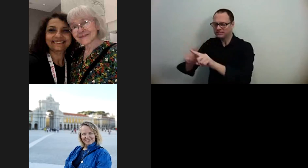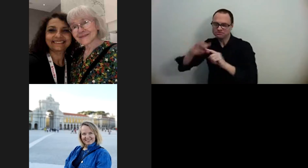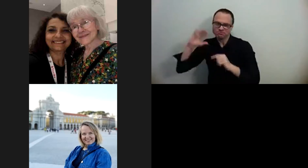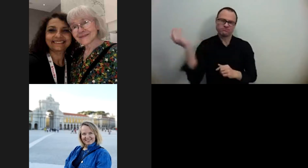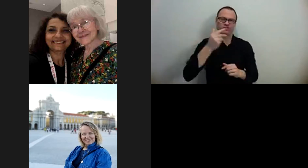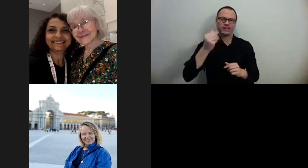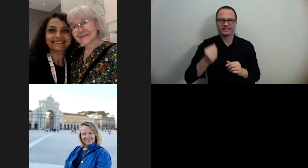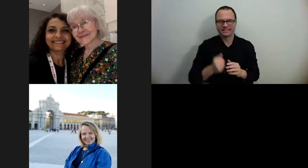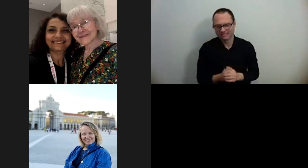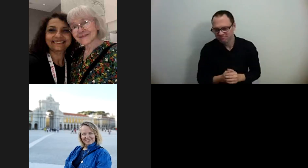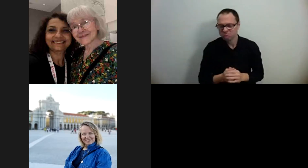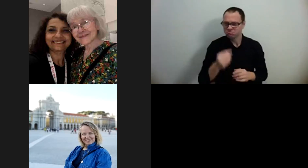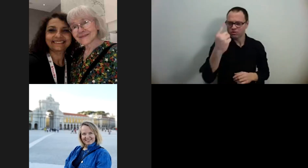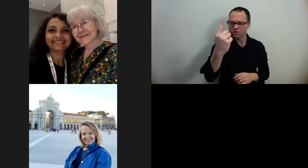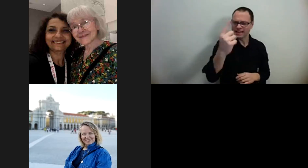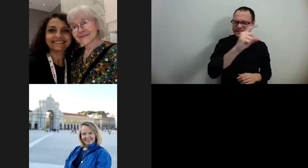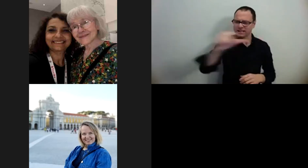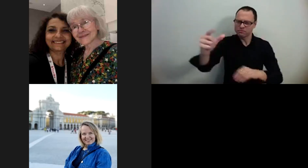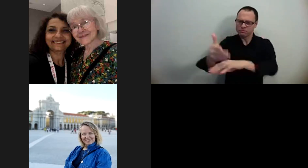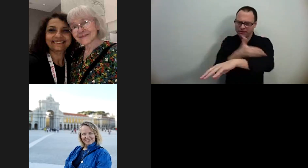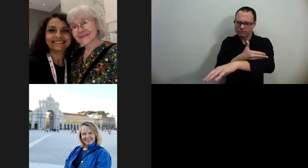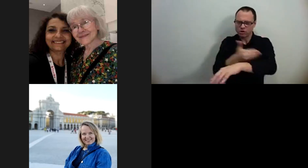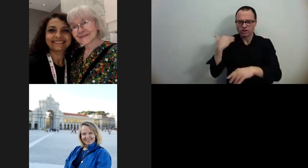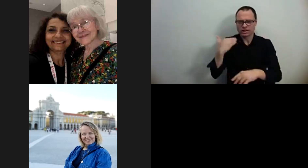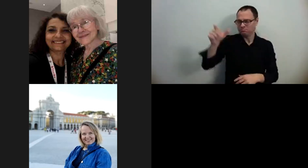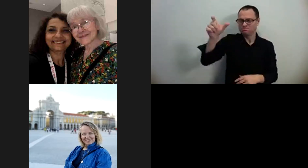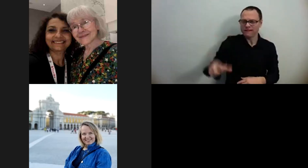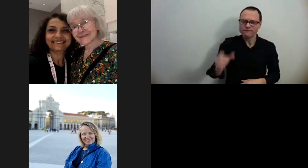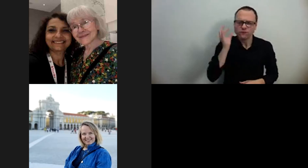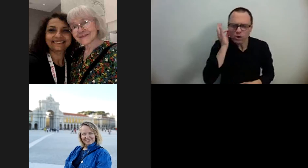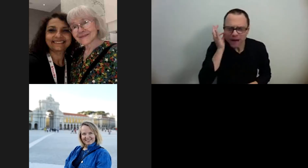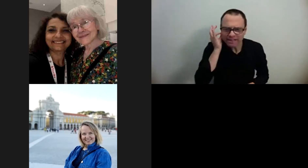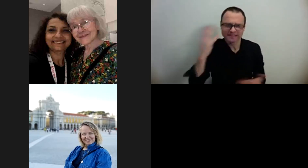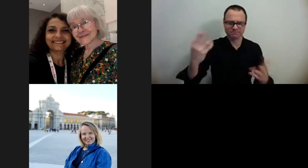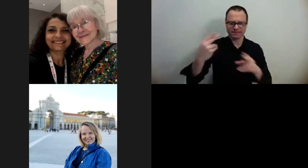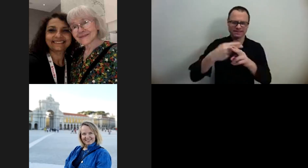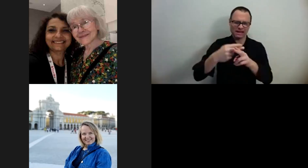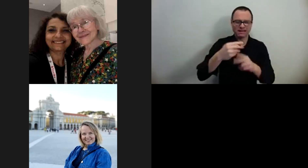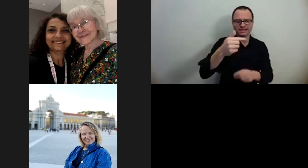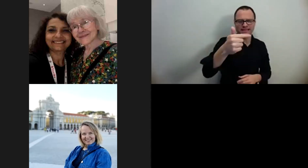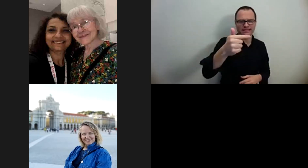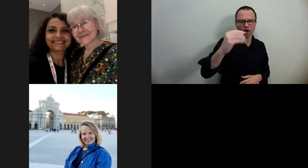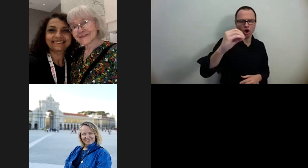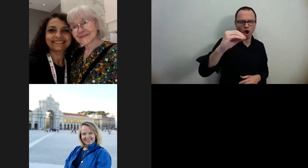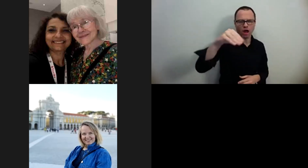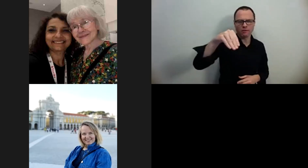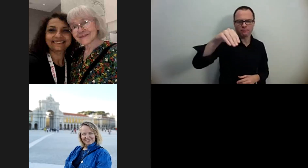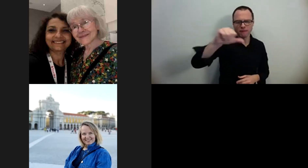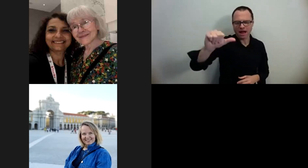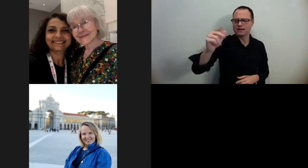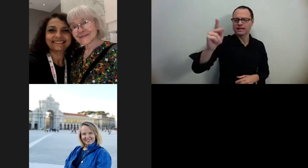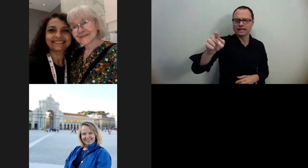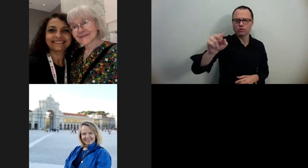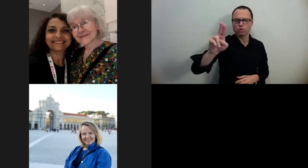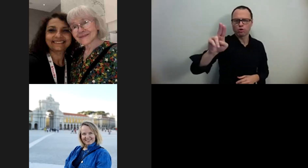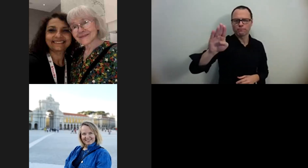to have several deaf interpreters involved. Last week, we had a woman